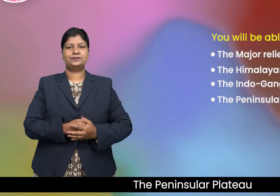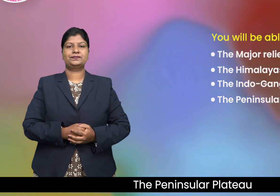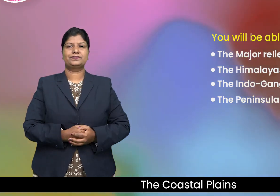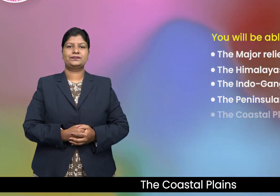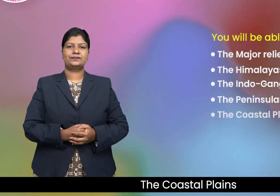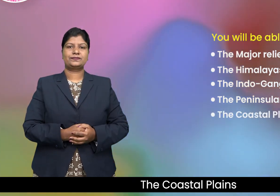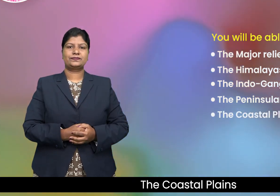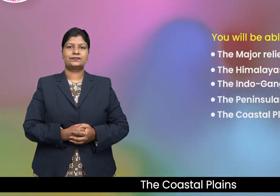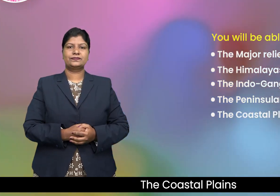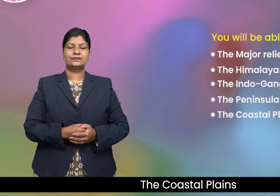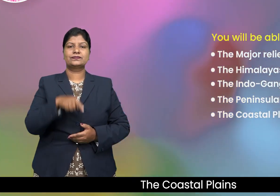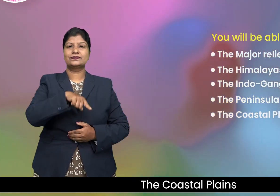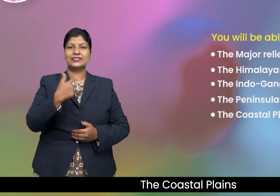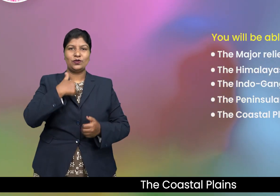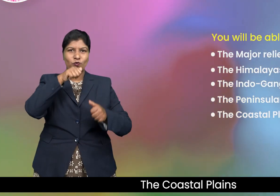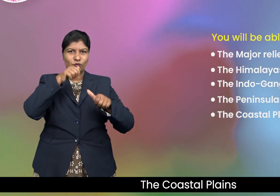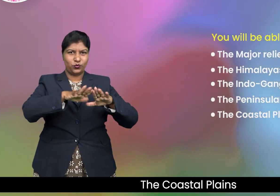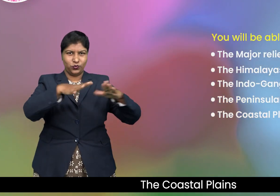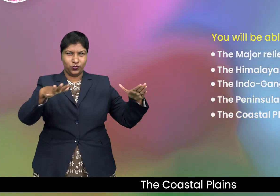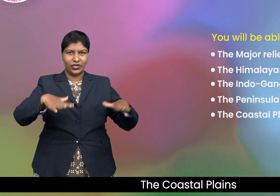the Coastal Plains,